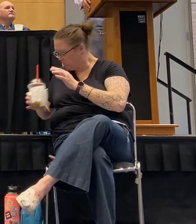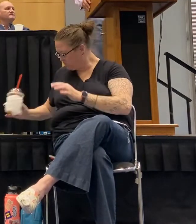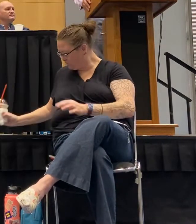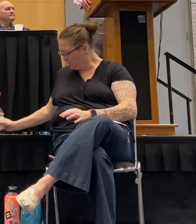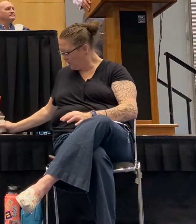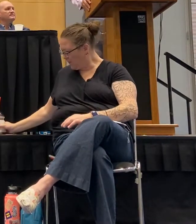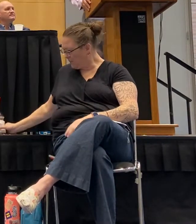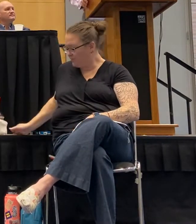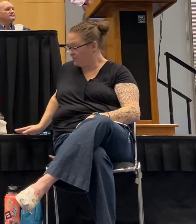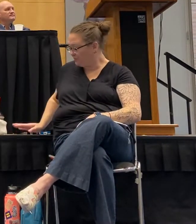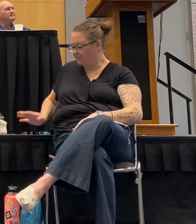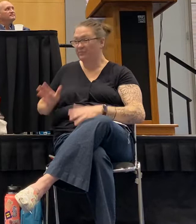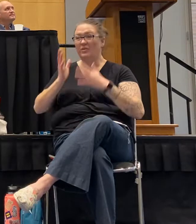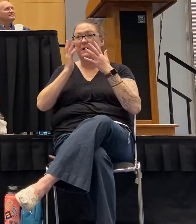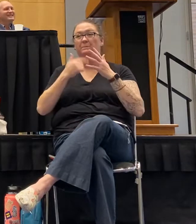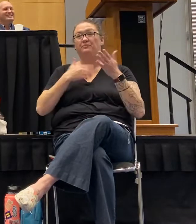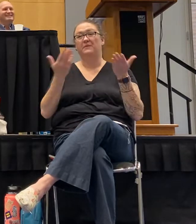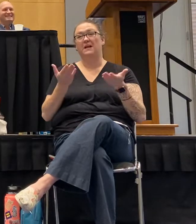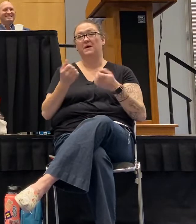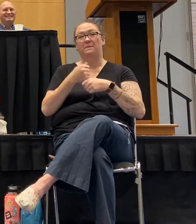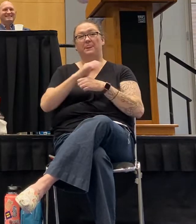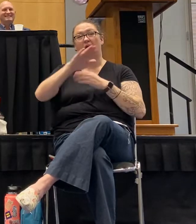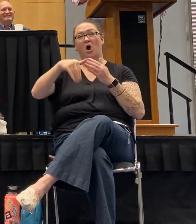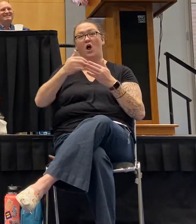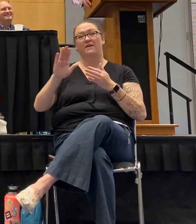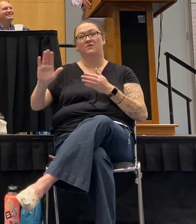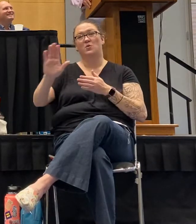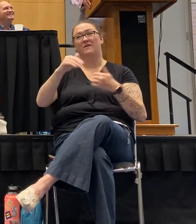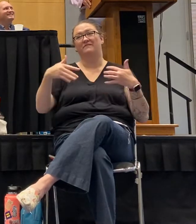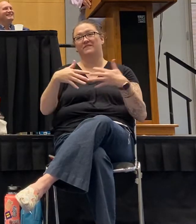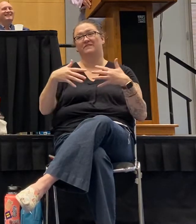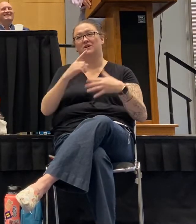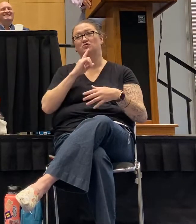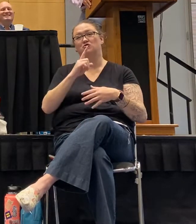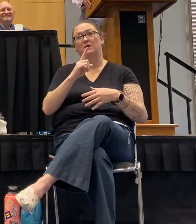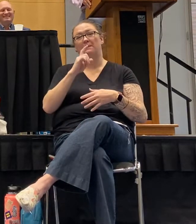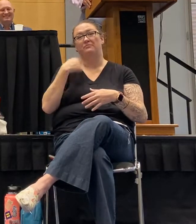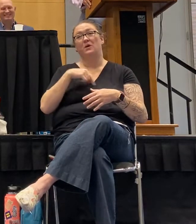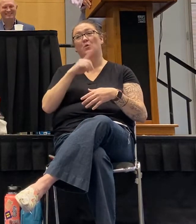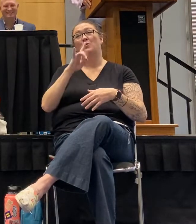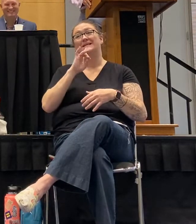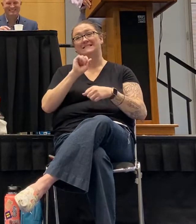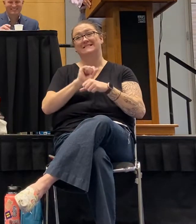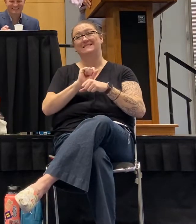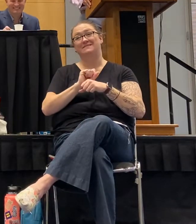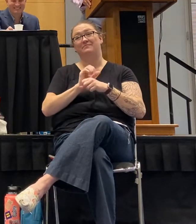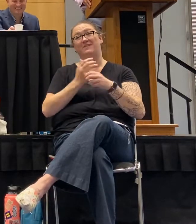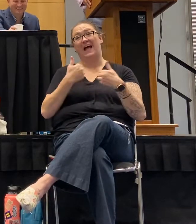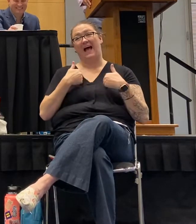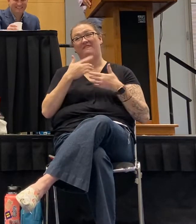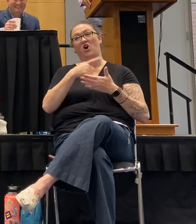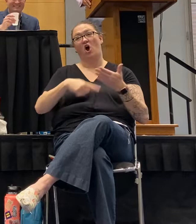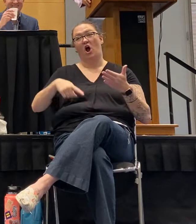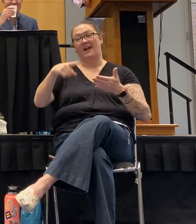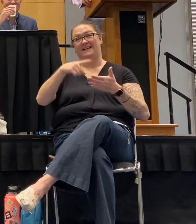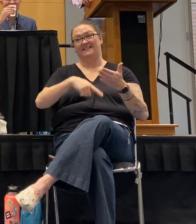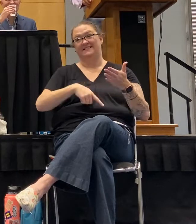Well, unfortunately, I'm here to make all of your fears come true because we did go through an audit.